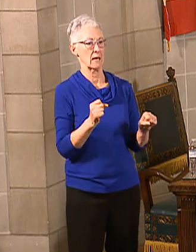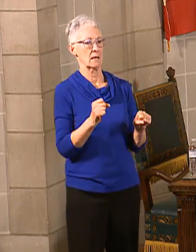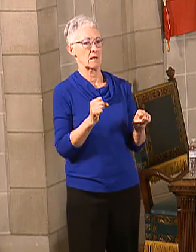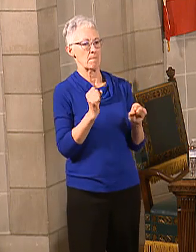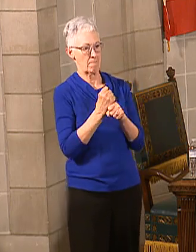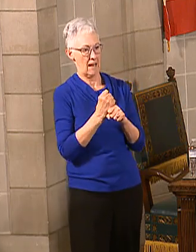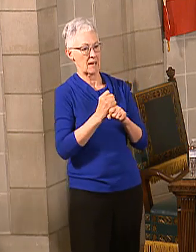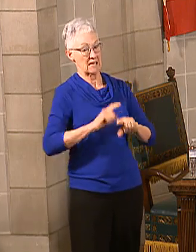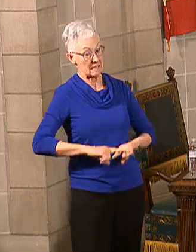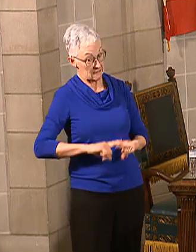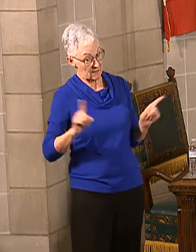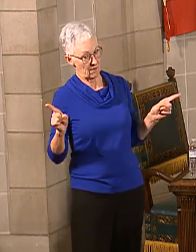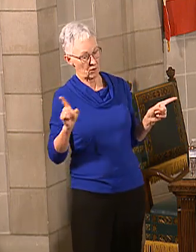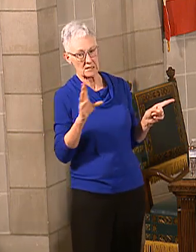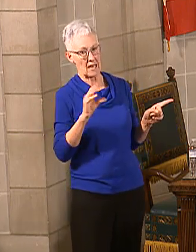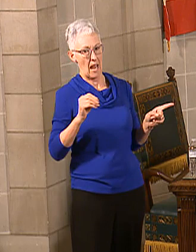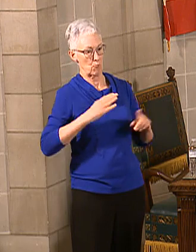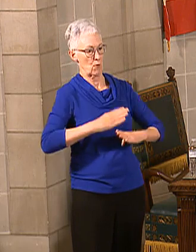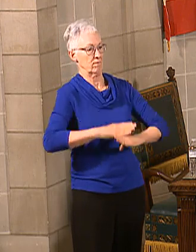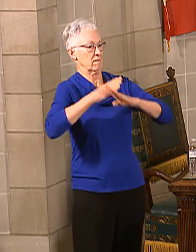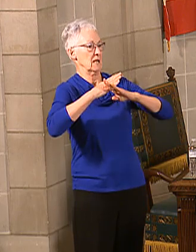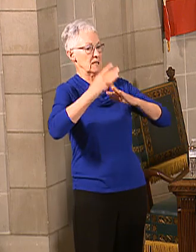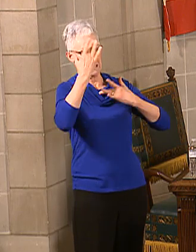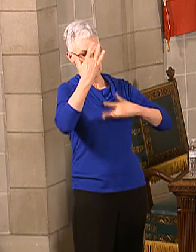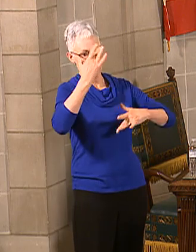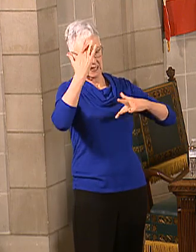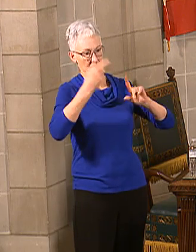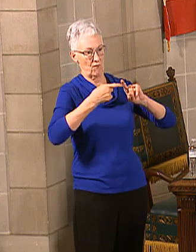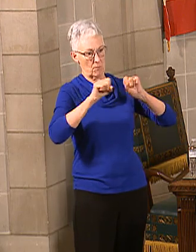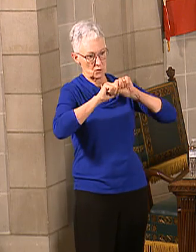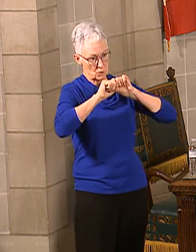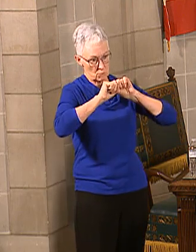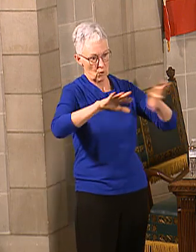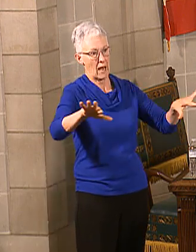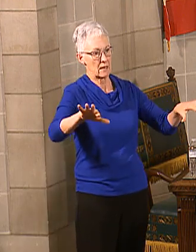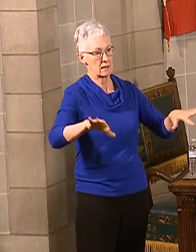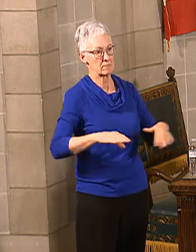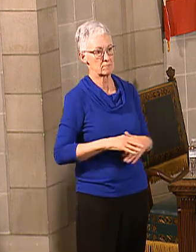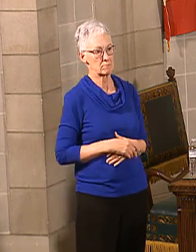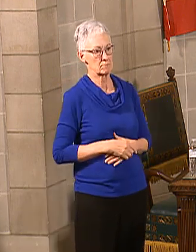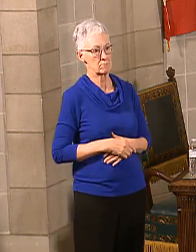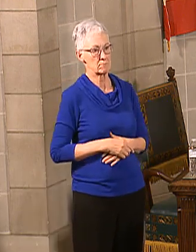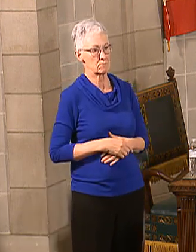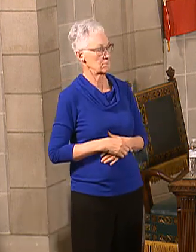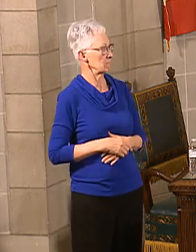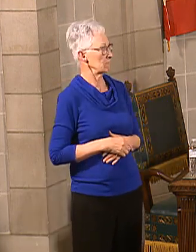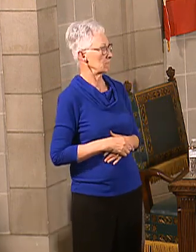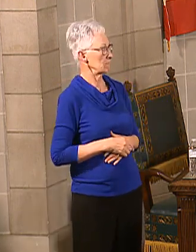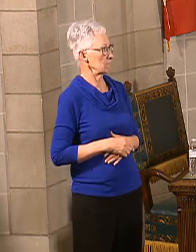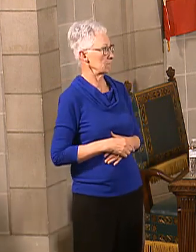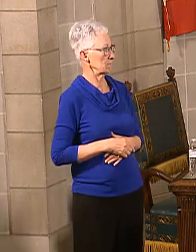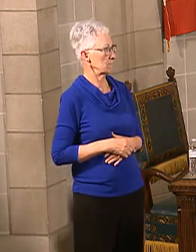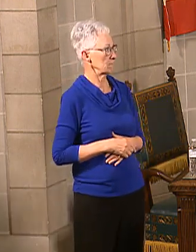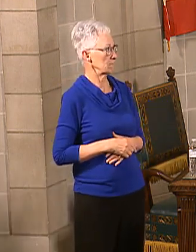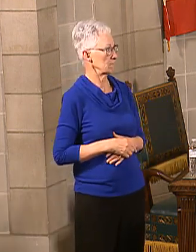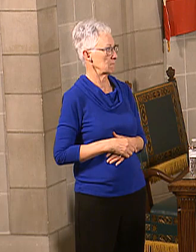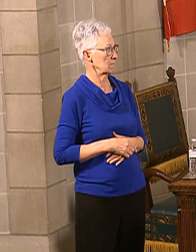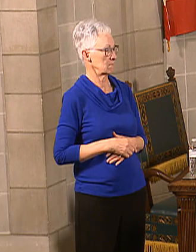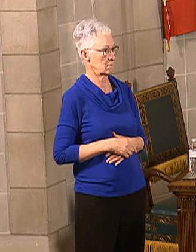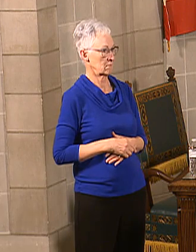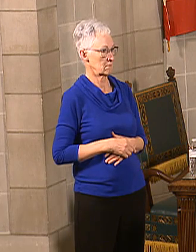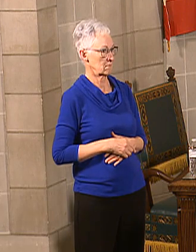spread of coronavirus, and this is how we will all get through this together. Talk to you again tomorrow. Thanks. Did you test on that? Did you test on that?